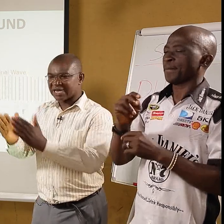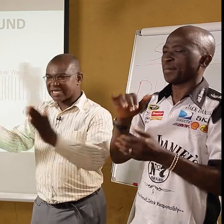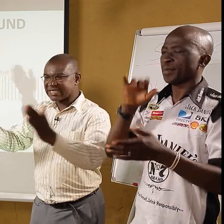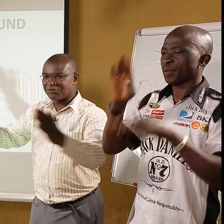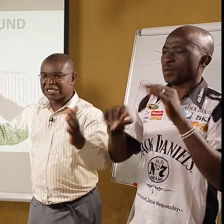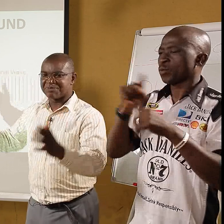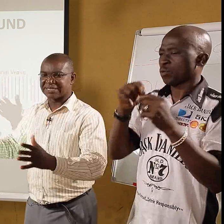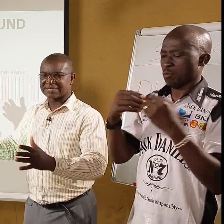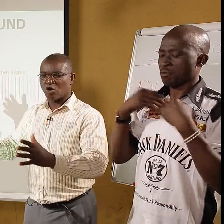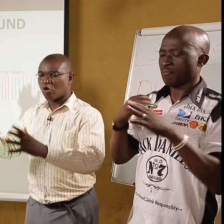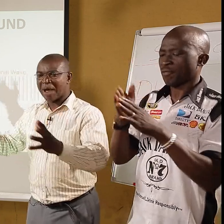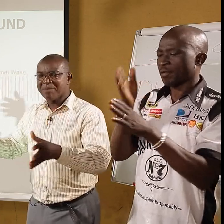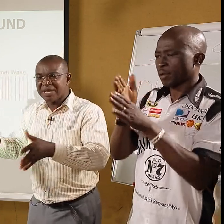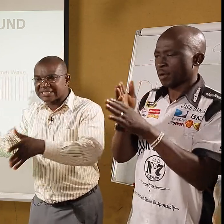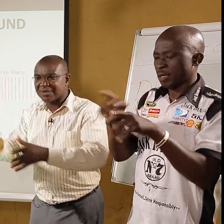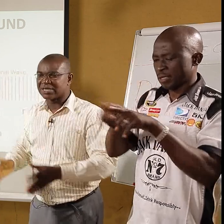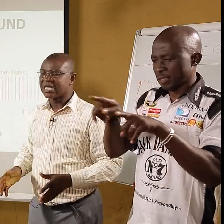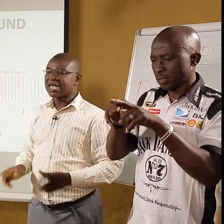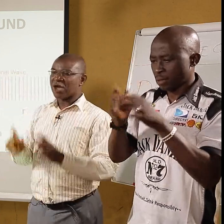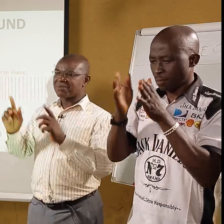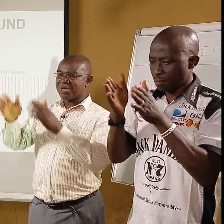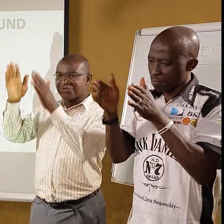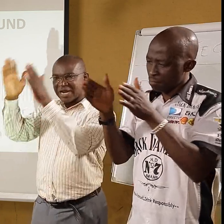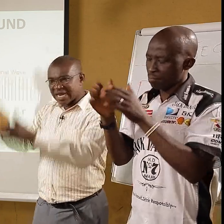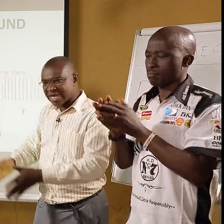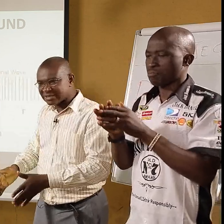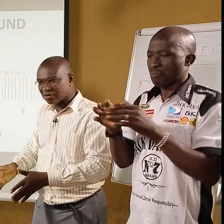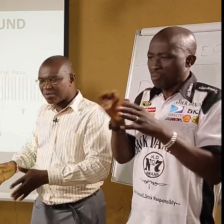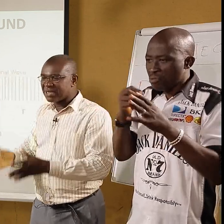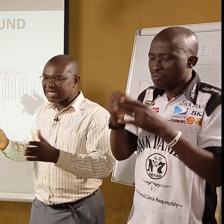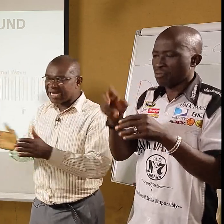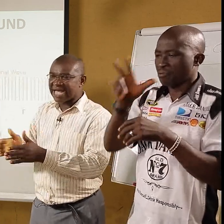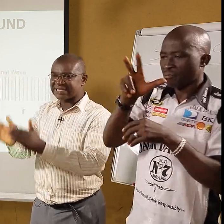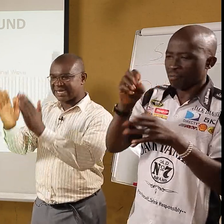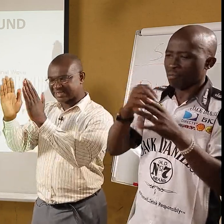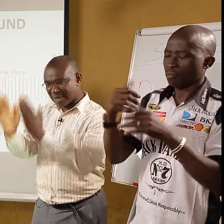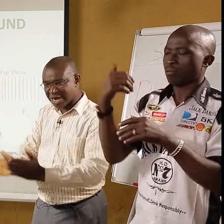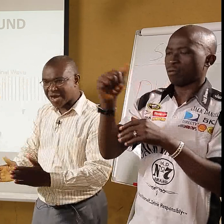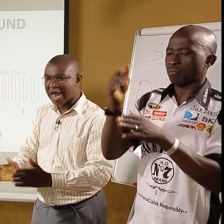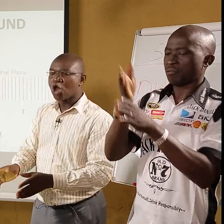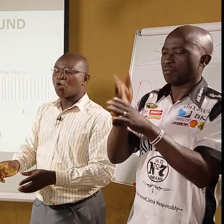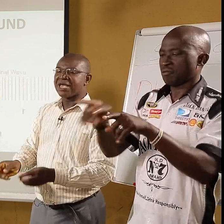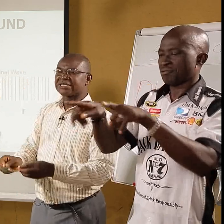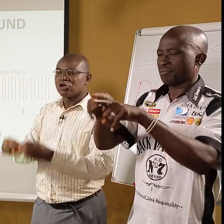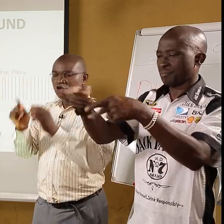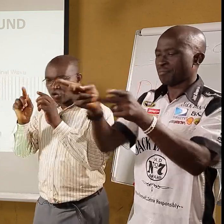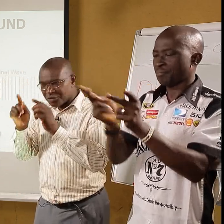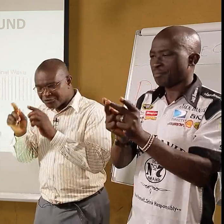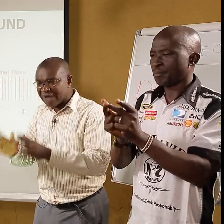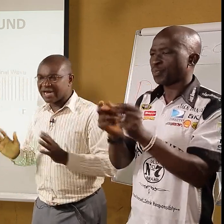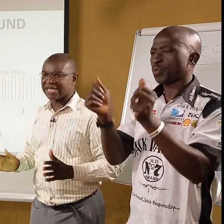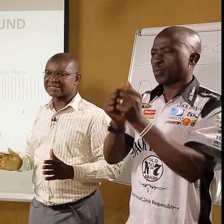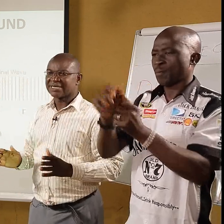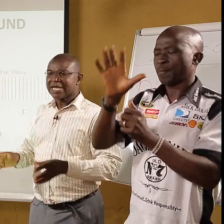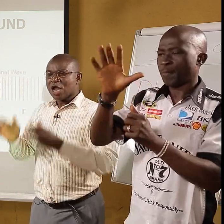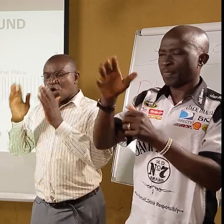have the lines evenly spaced, occupied, maybe the same thing. If you have maybe 3 lines or maybe 10 lines in the same area with